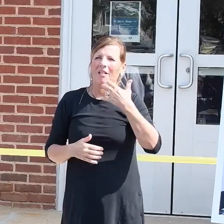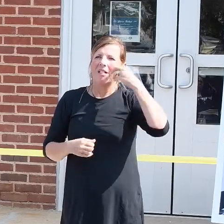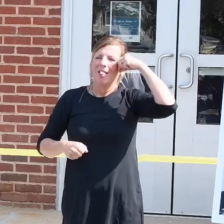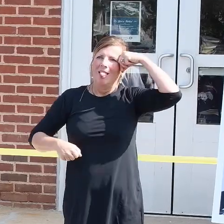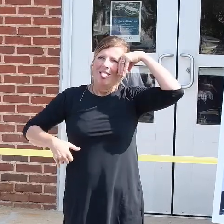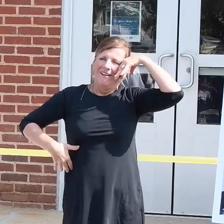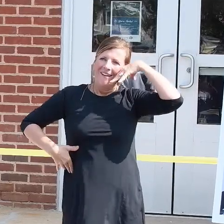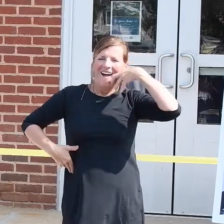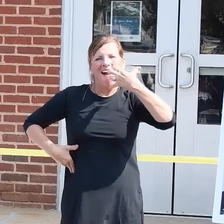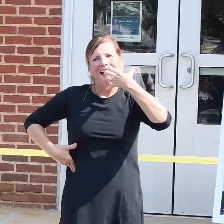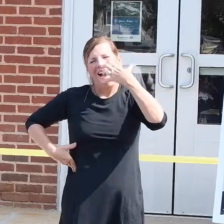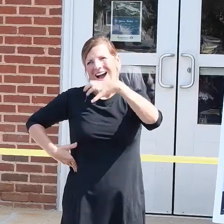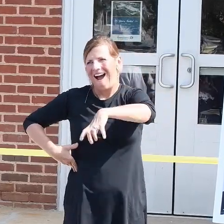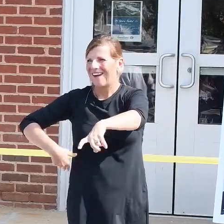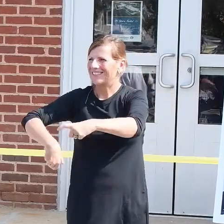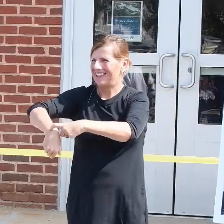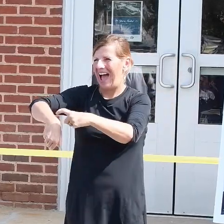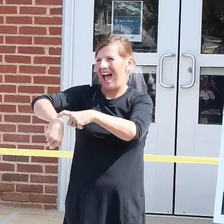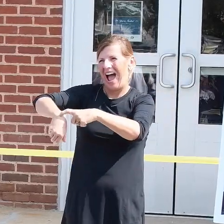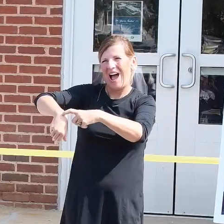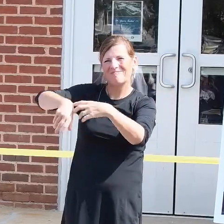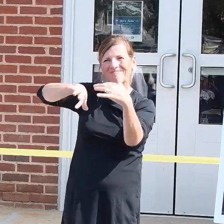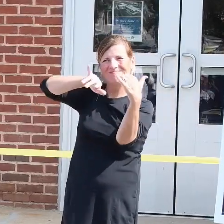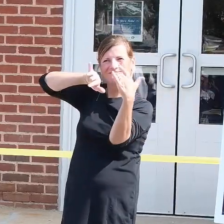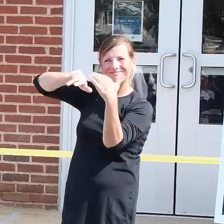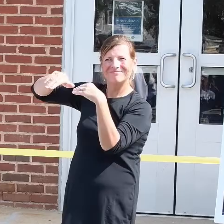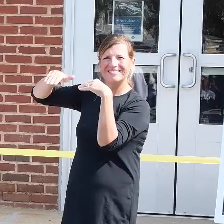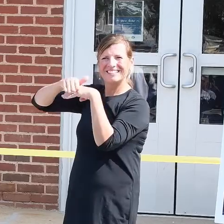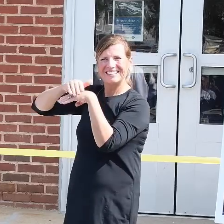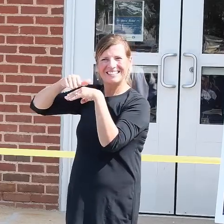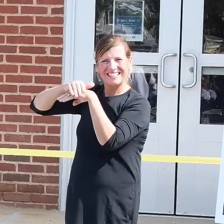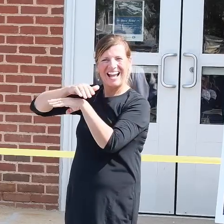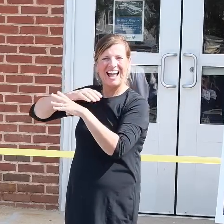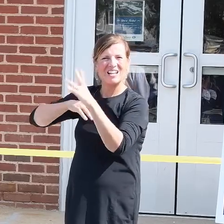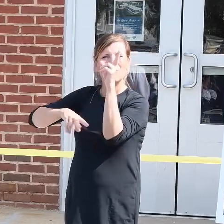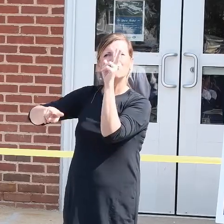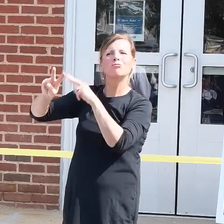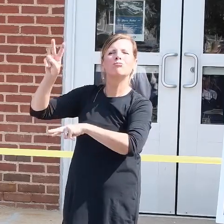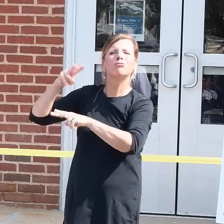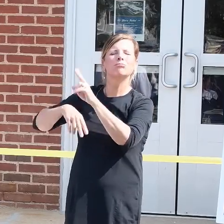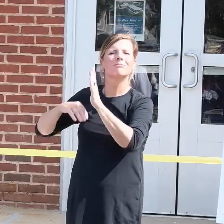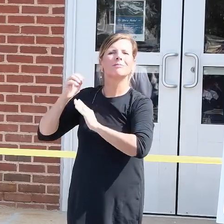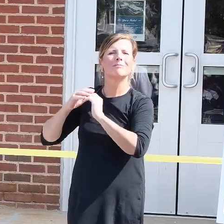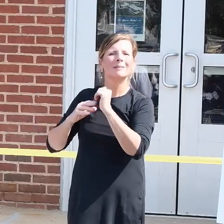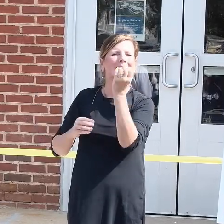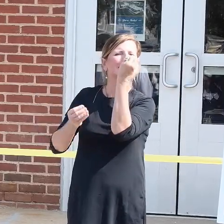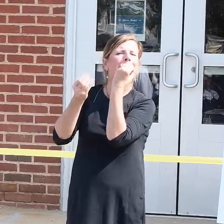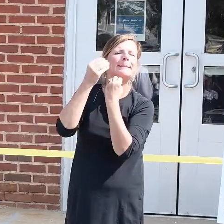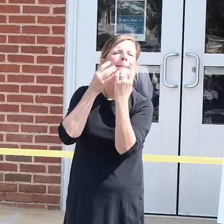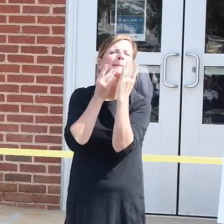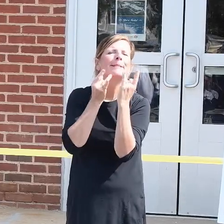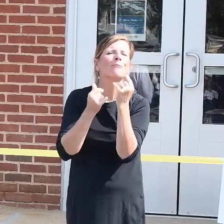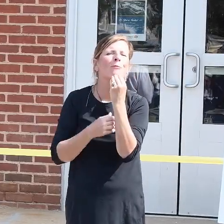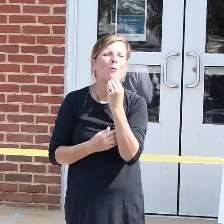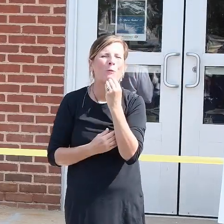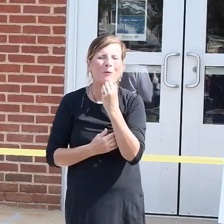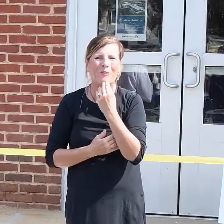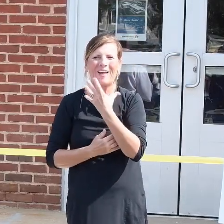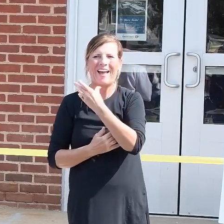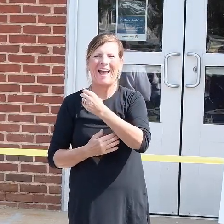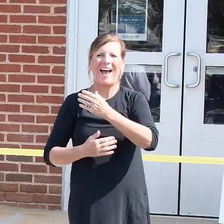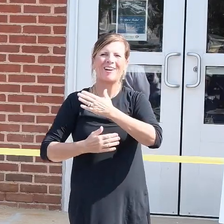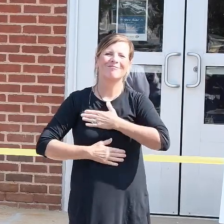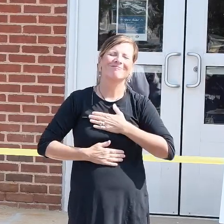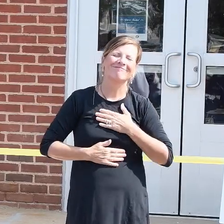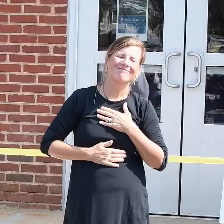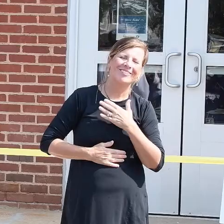here and it's time for us to go inside and look around at the building, eat some of the delicious food, and have some